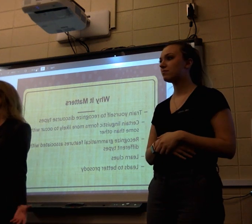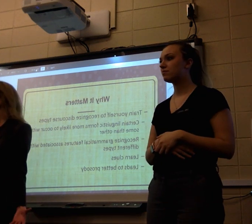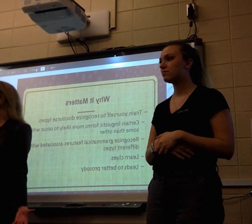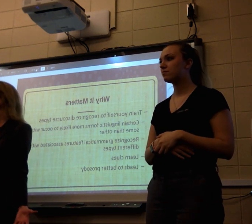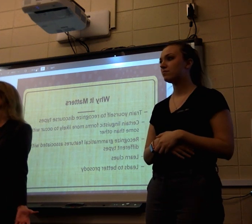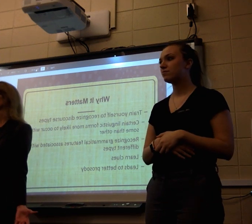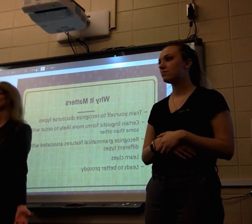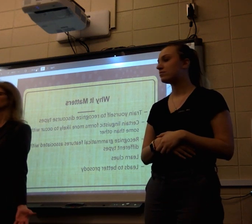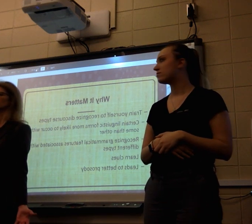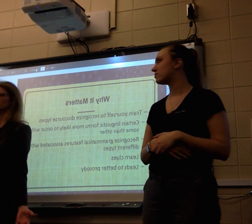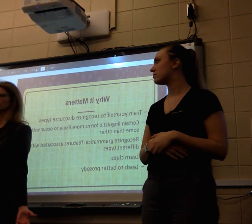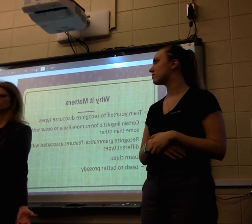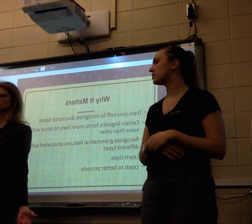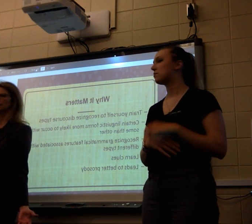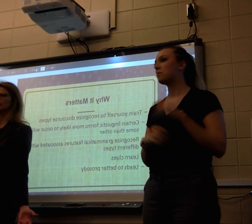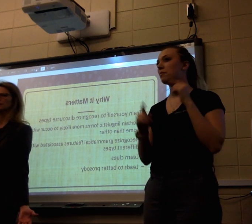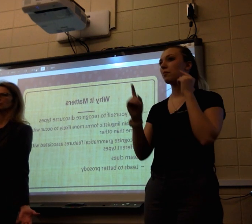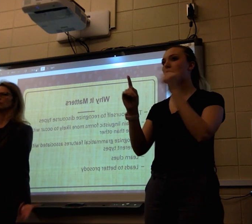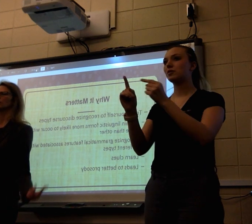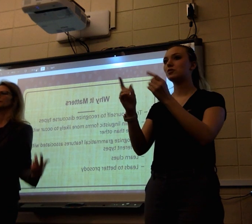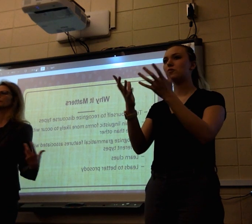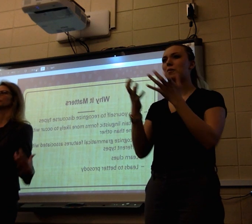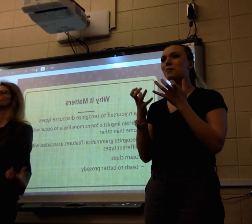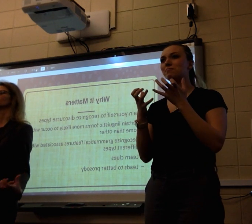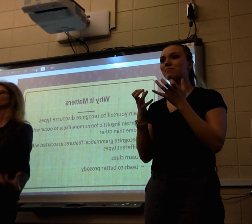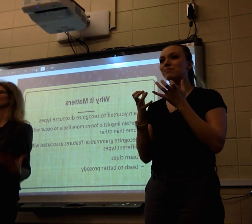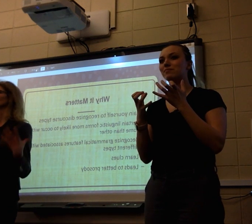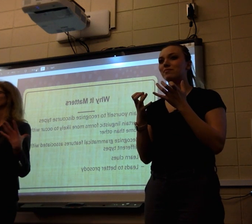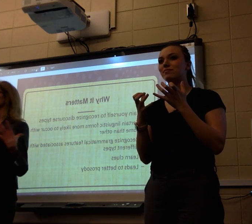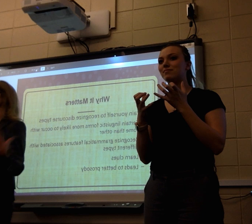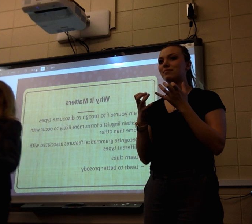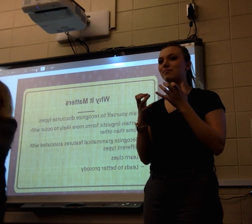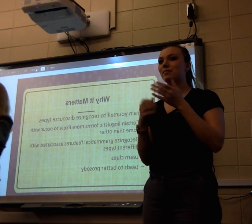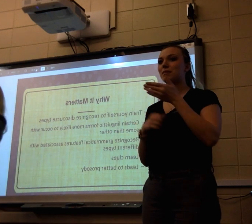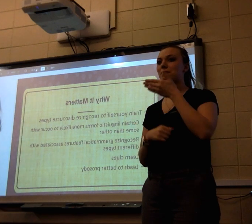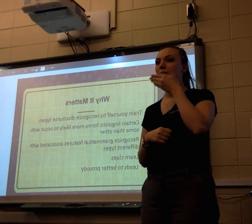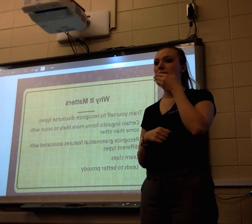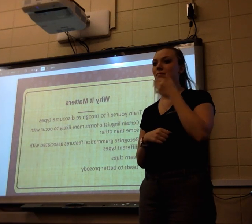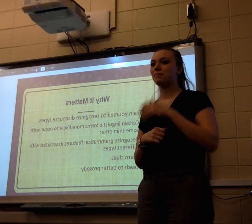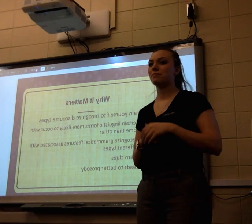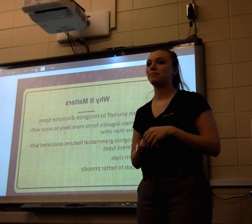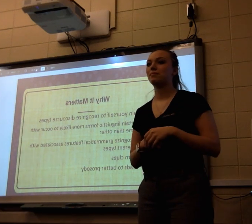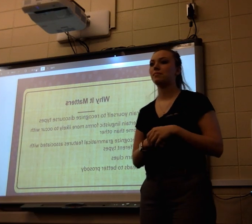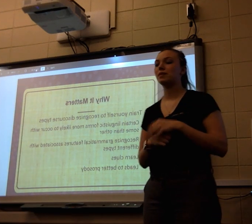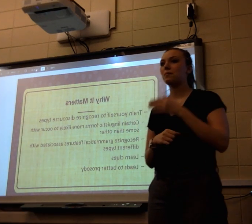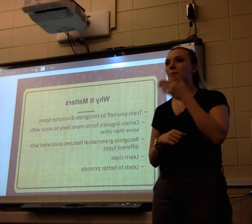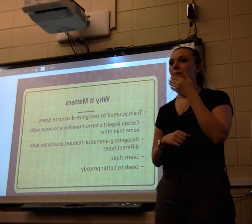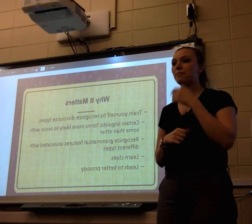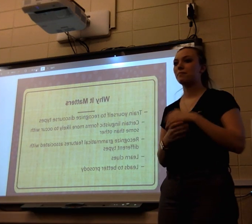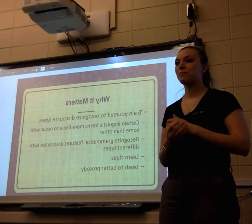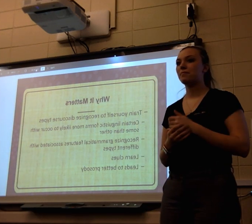prosody overall, right? We want to be able to control the output that we put on our hands, right? Yeah.